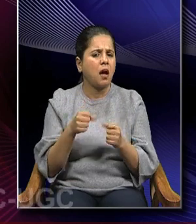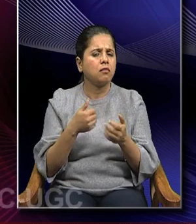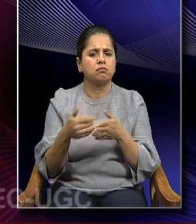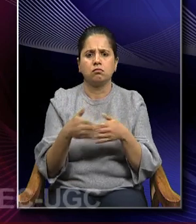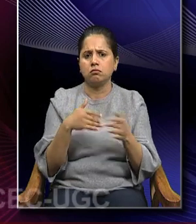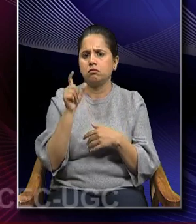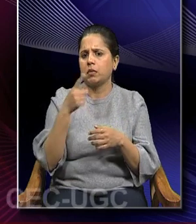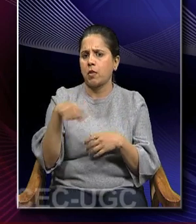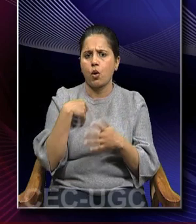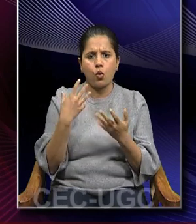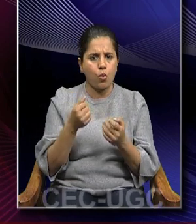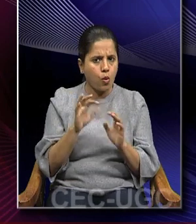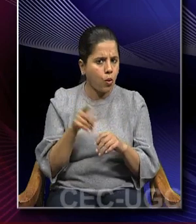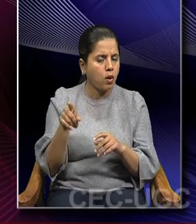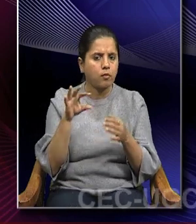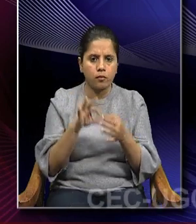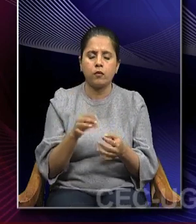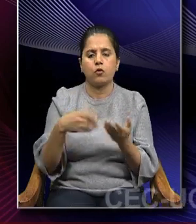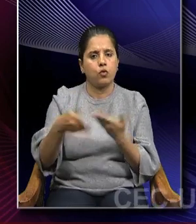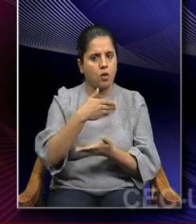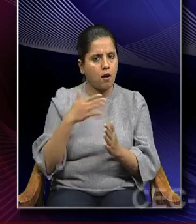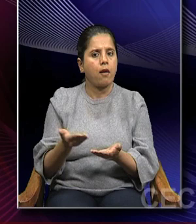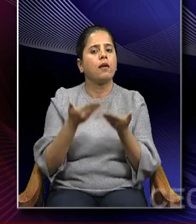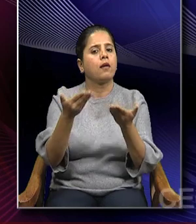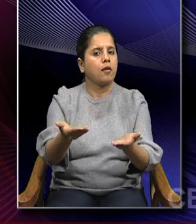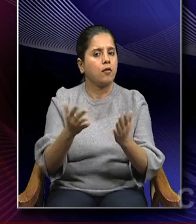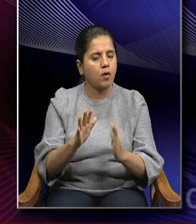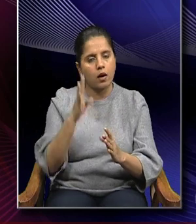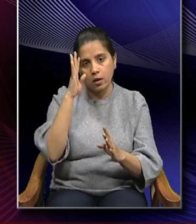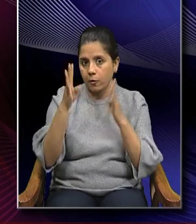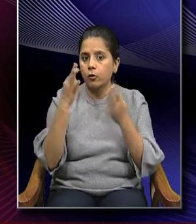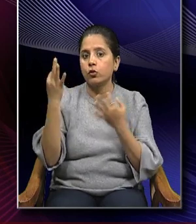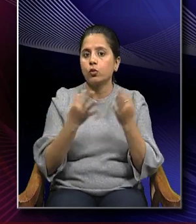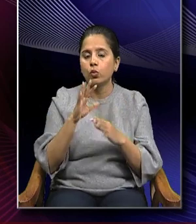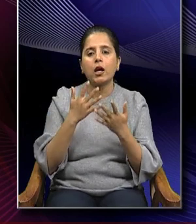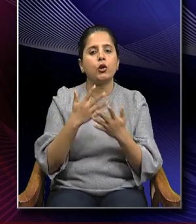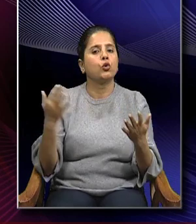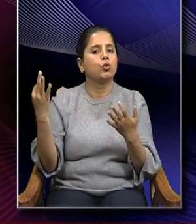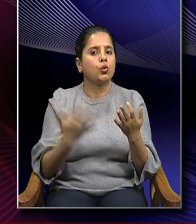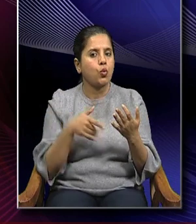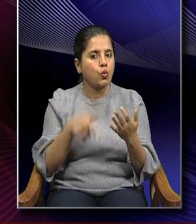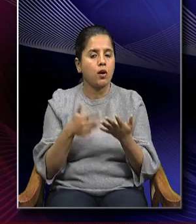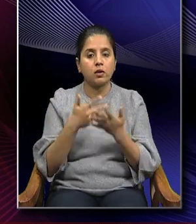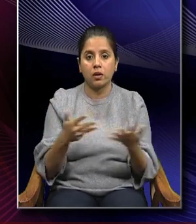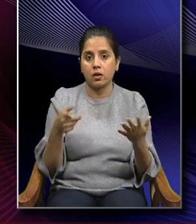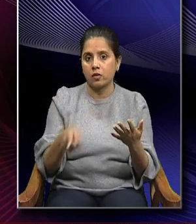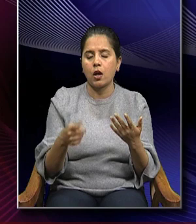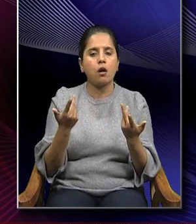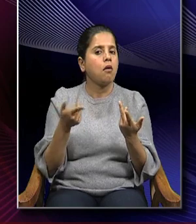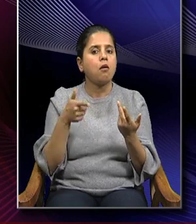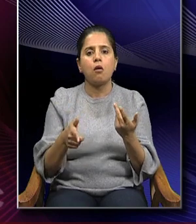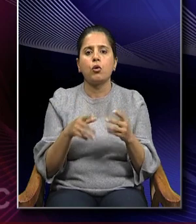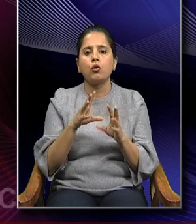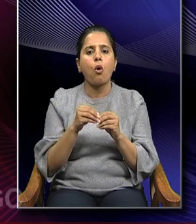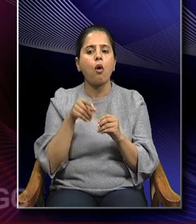customer wants, according to that we are offering the innovative product, the new products, and the products which are not at all